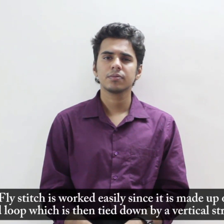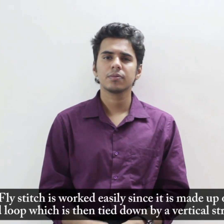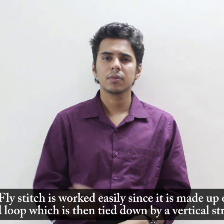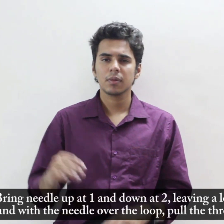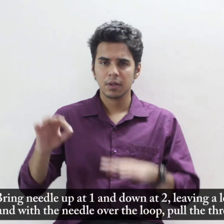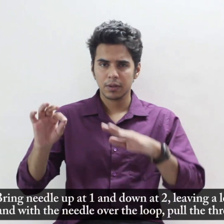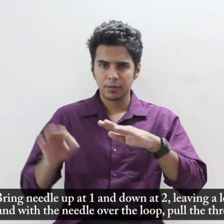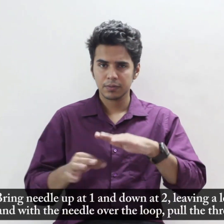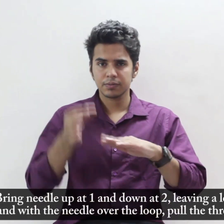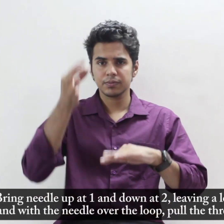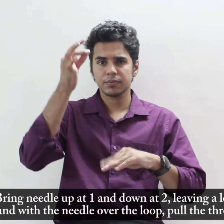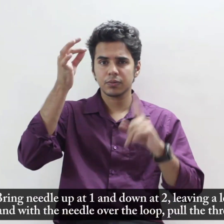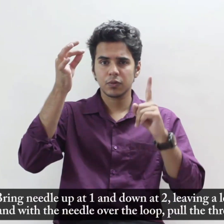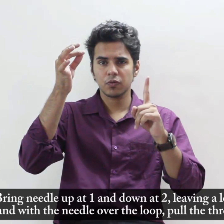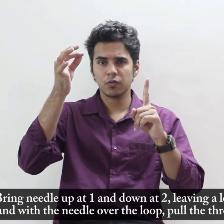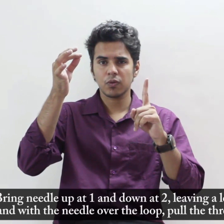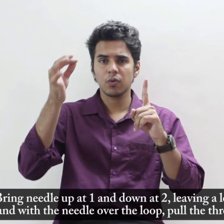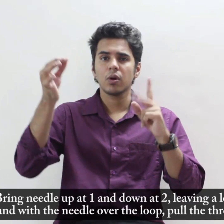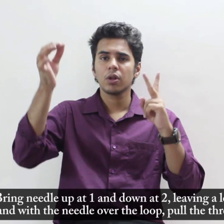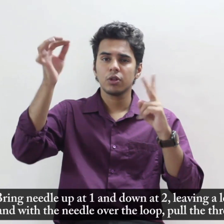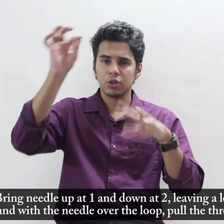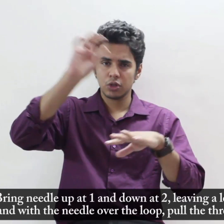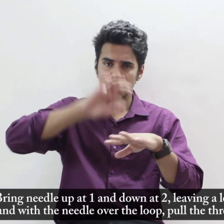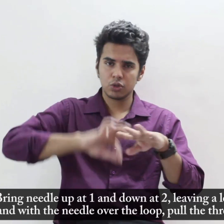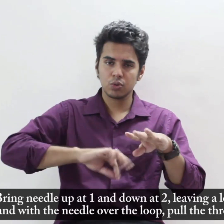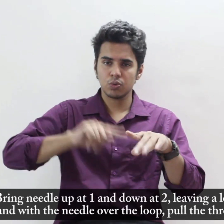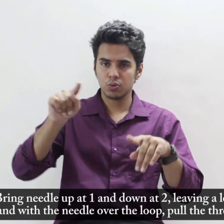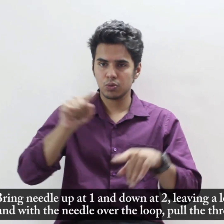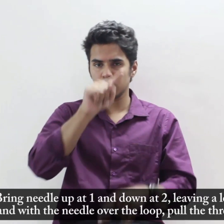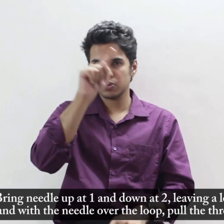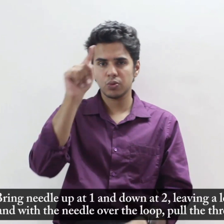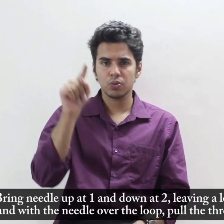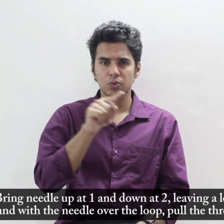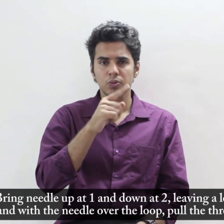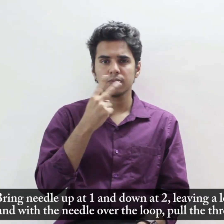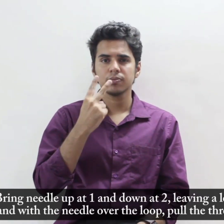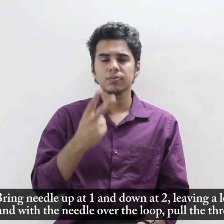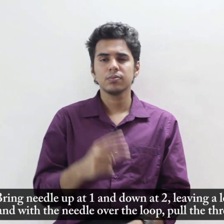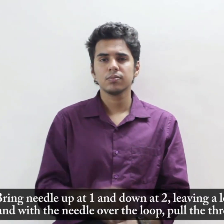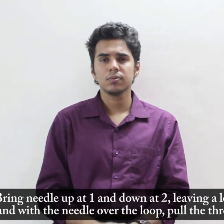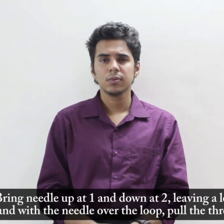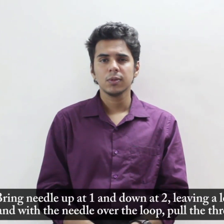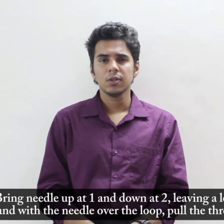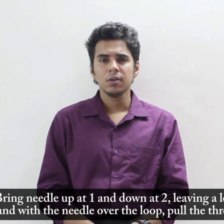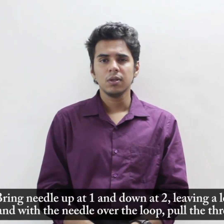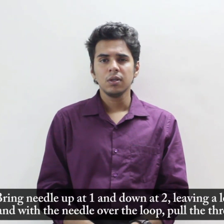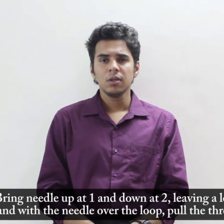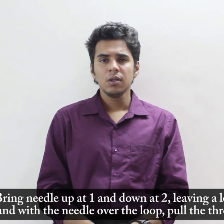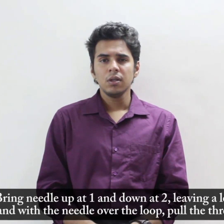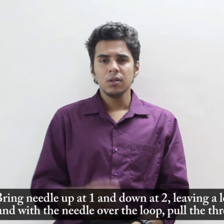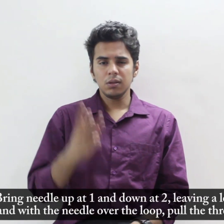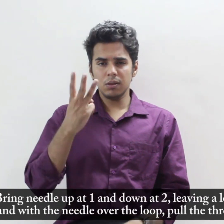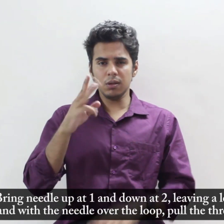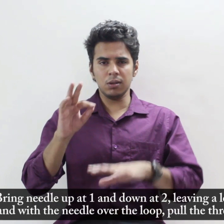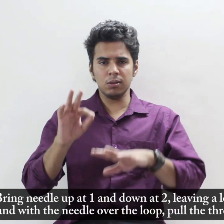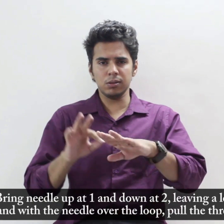Bring needle up at 1 and down at 2, leaving a loop. Come up at 3 and with the needle over the